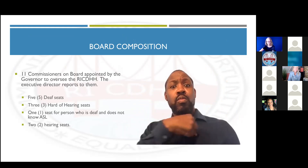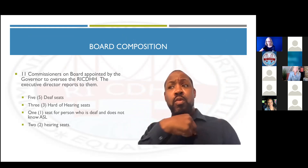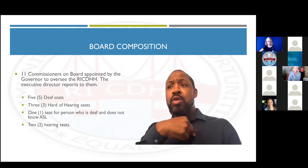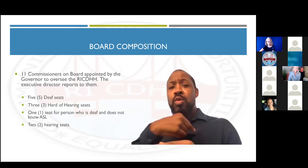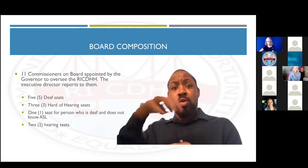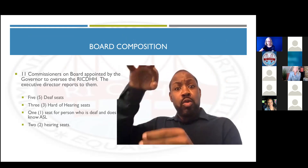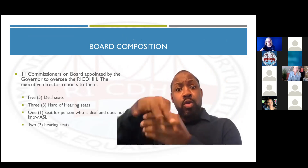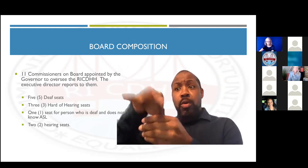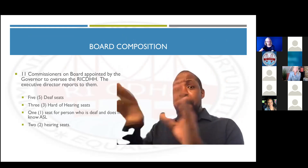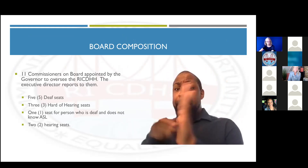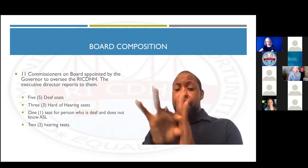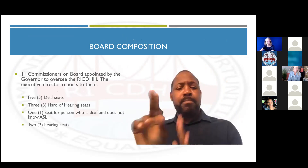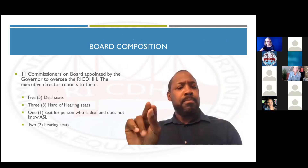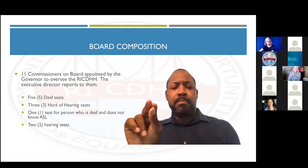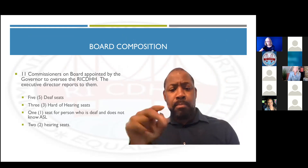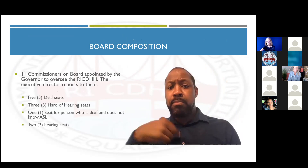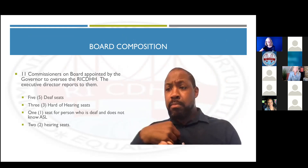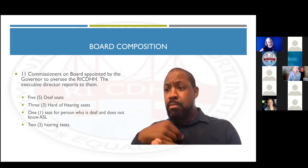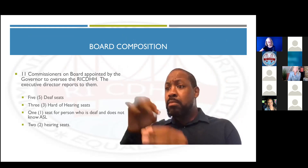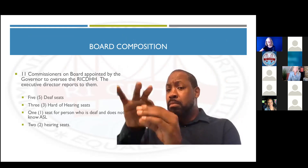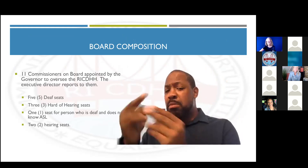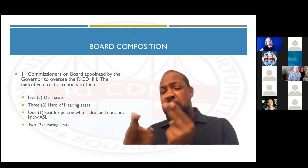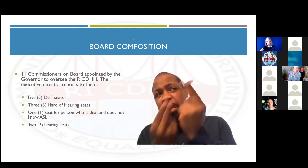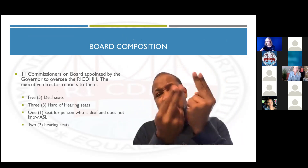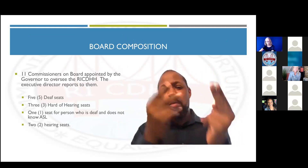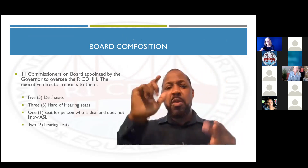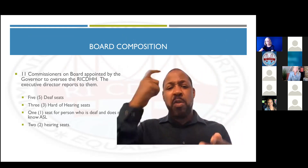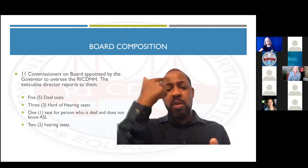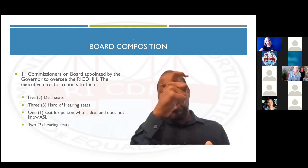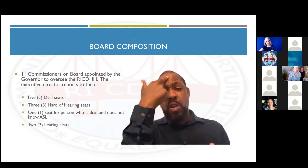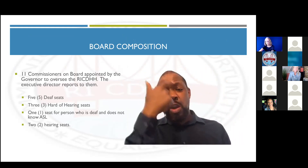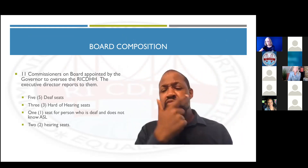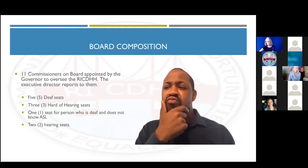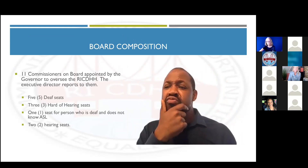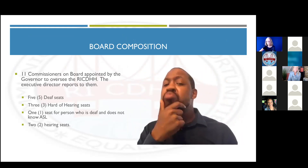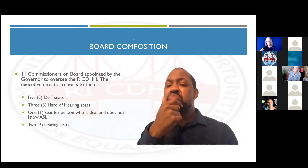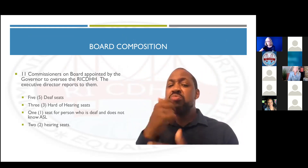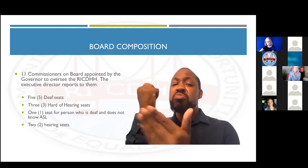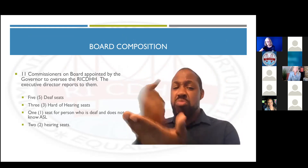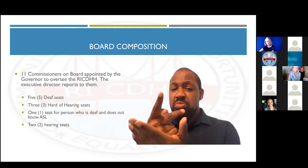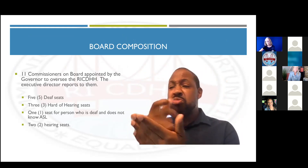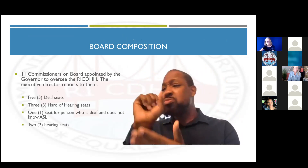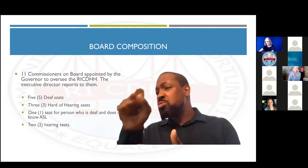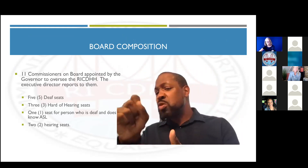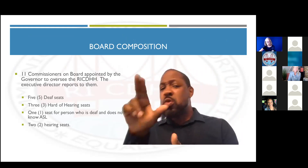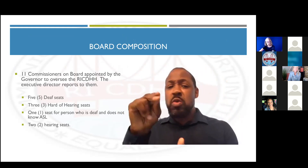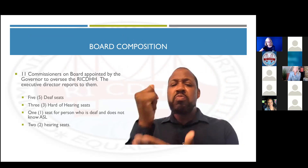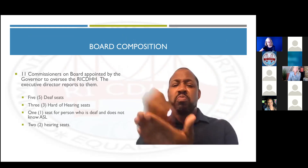They are selected by the governor. We don't independently choose them, but we do nominate qualified